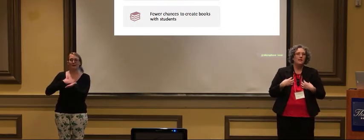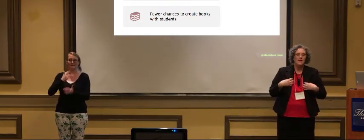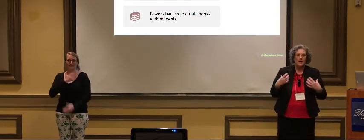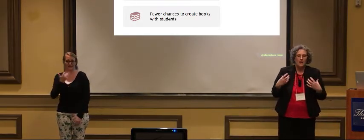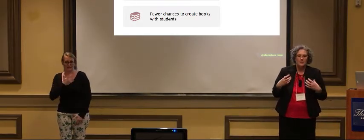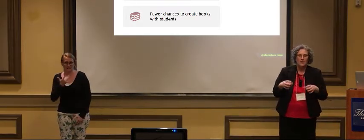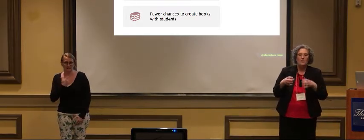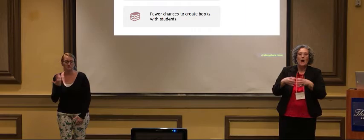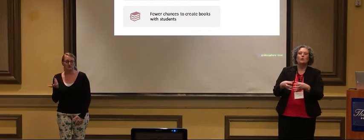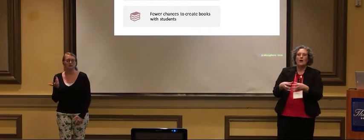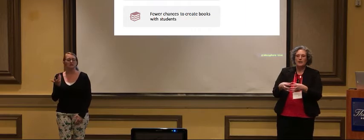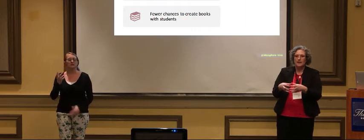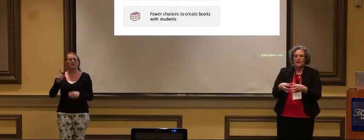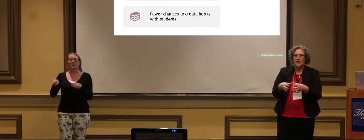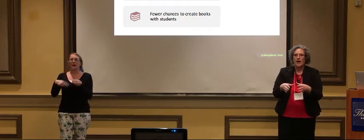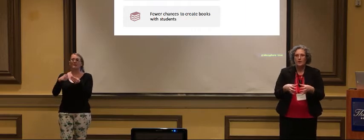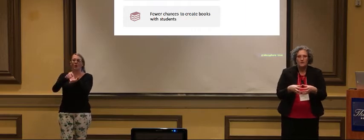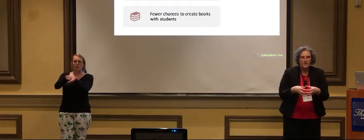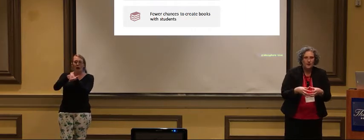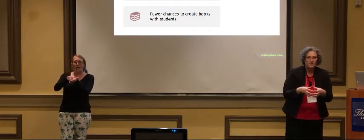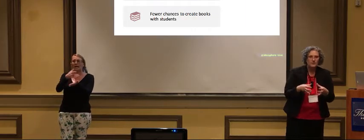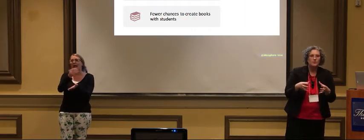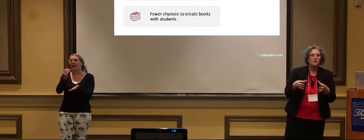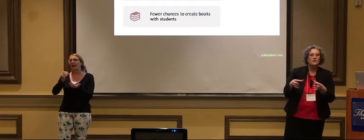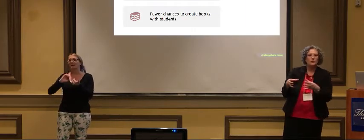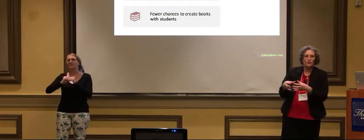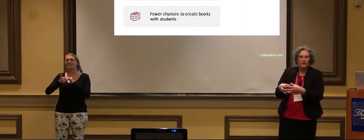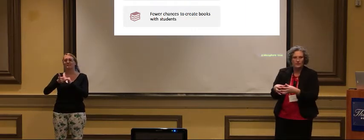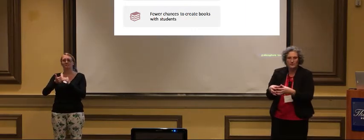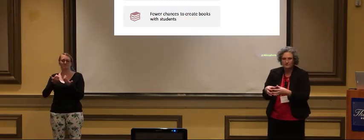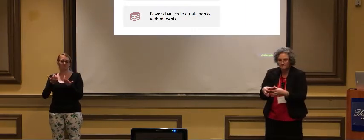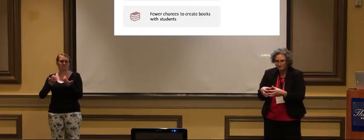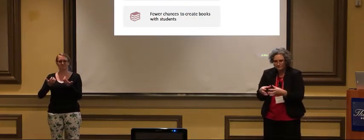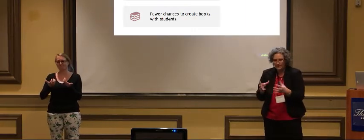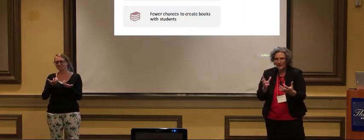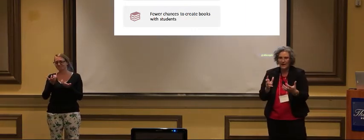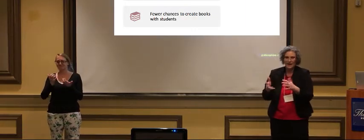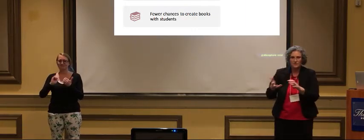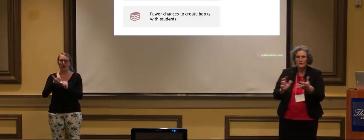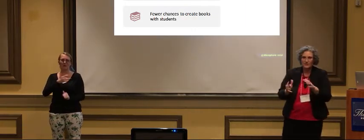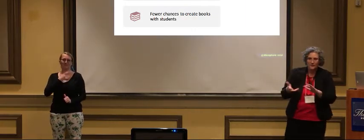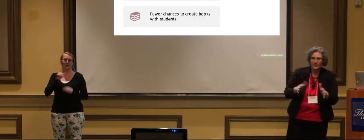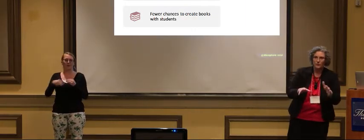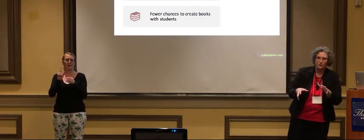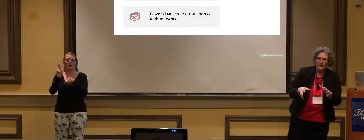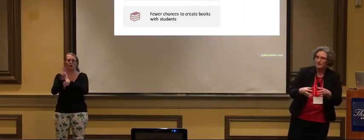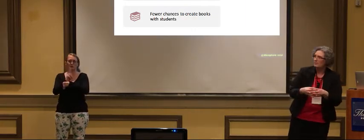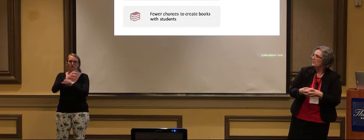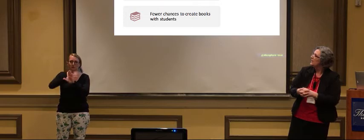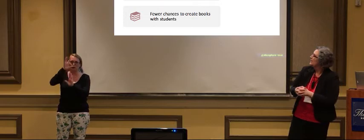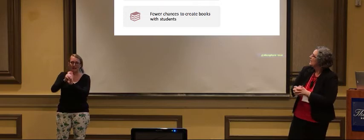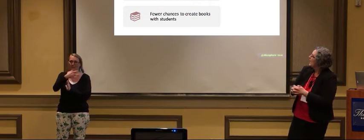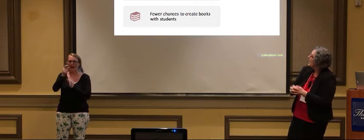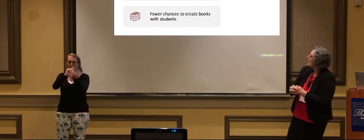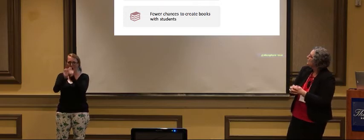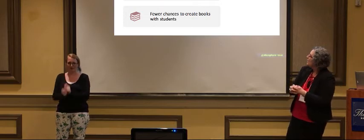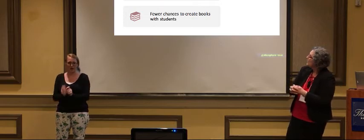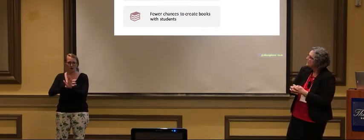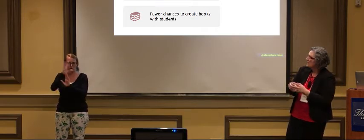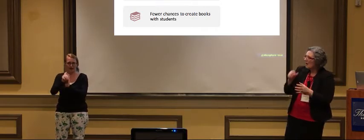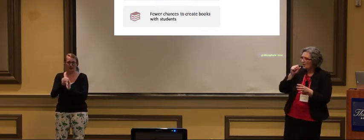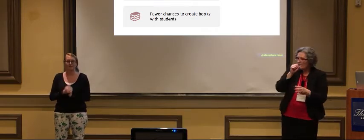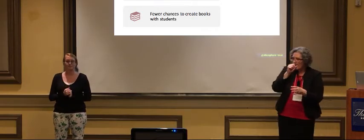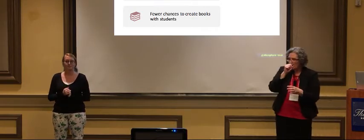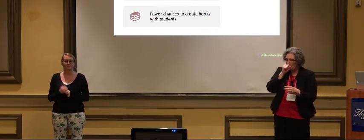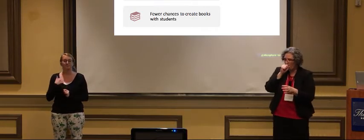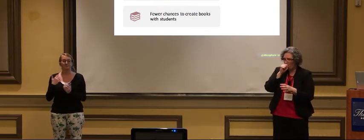feelings about writing and how I felt using the curriculum and kind of modifying the curriculum. I